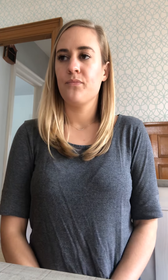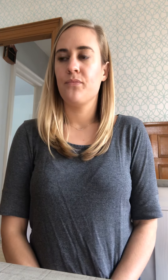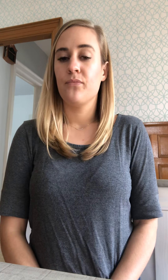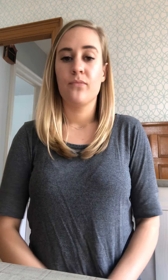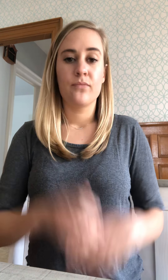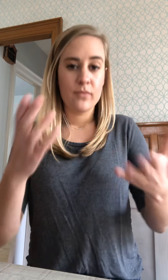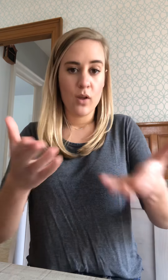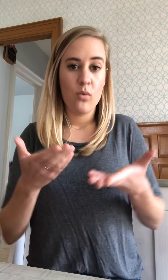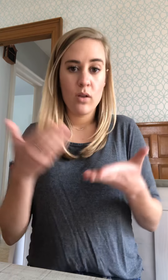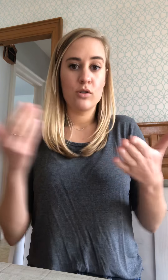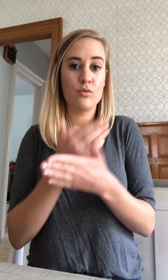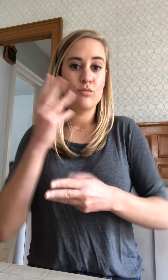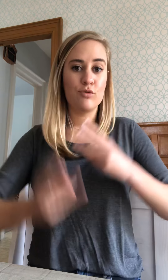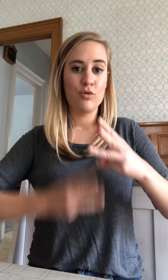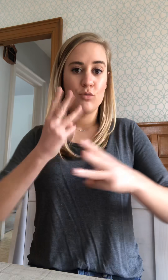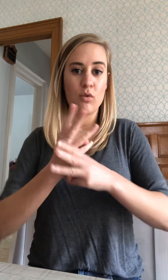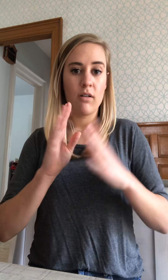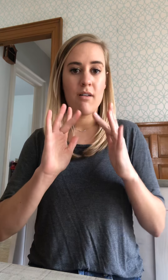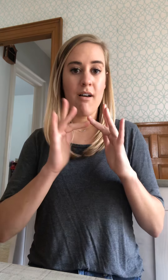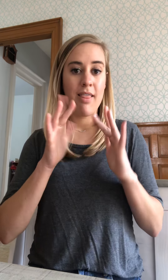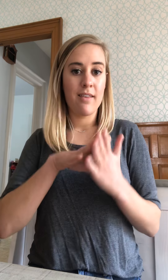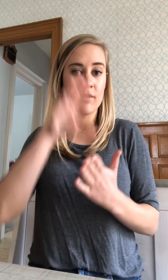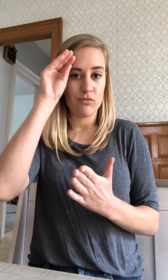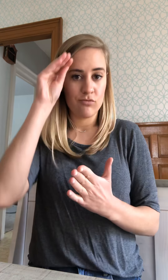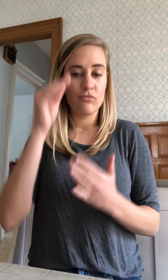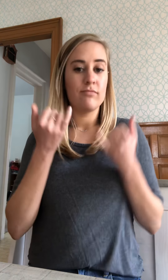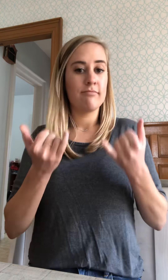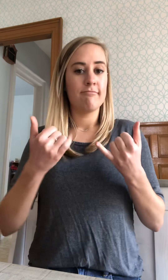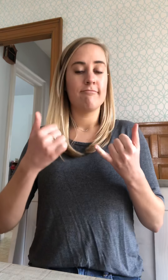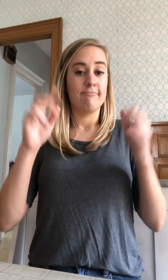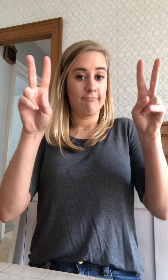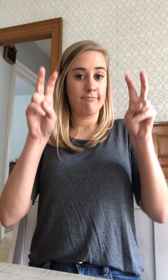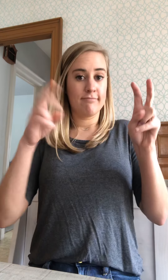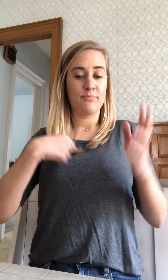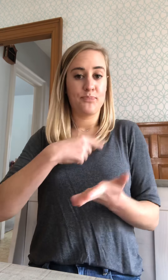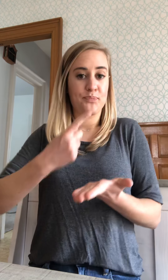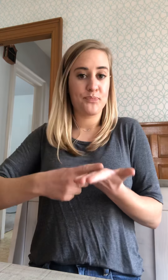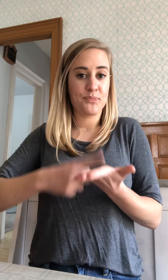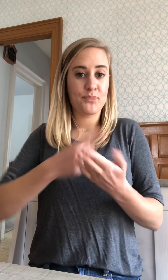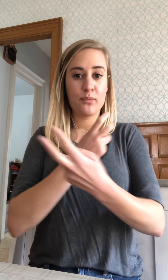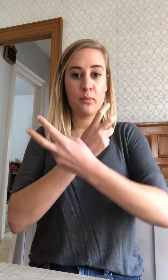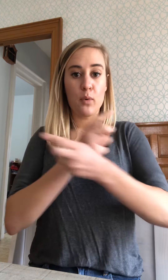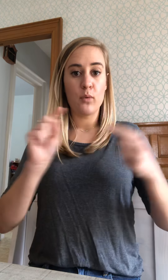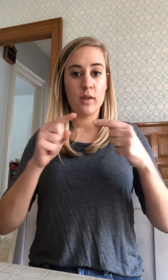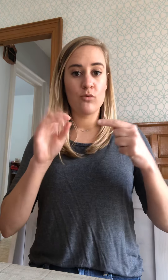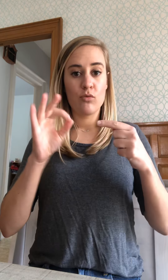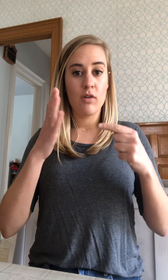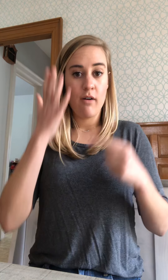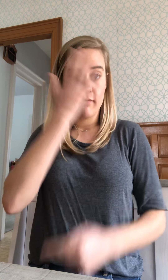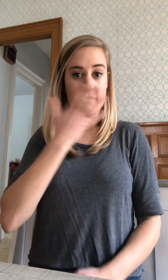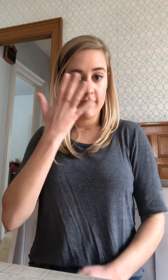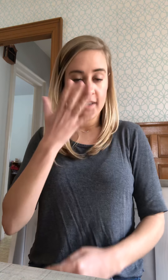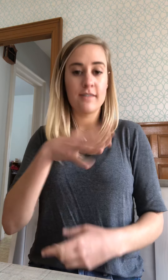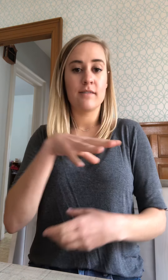Welcome to the new world of remote learning. Today we're going to talk about the bony injuries of the face. That includes everything from the